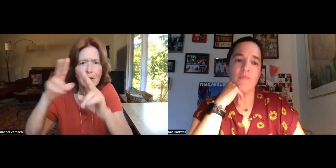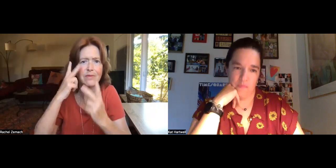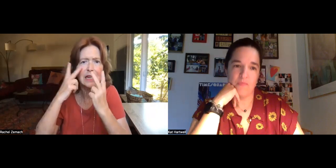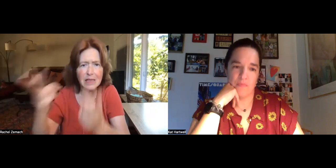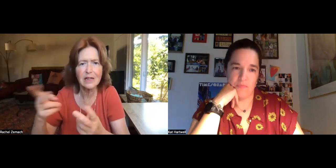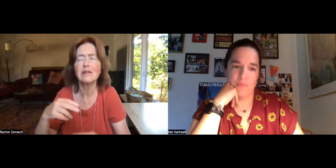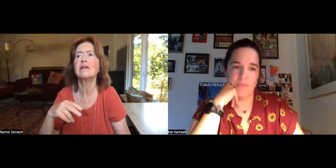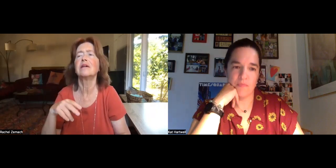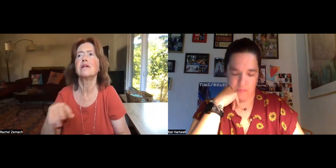vivid,